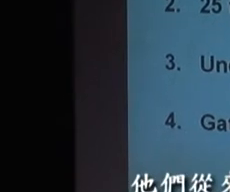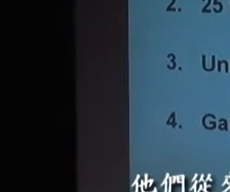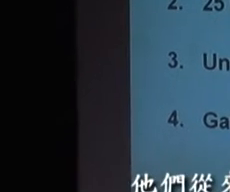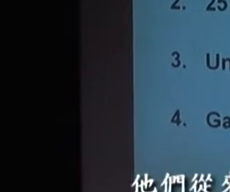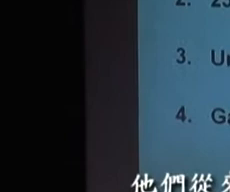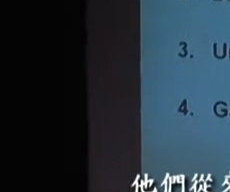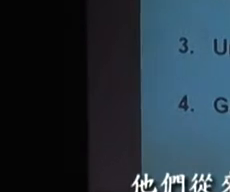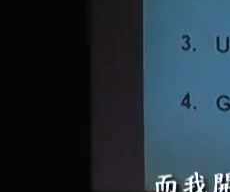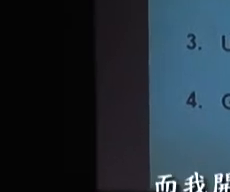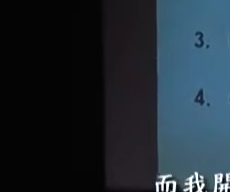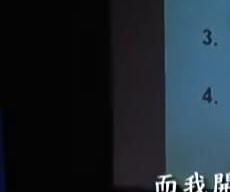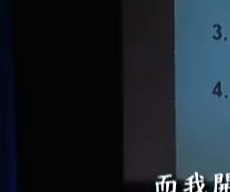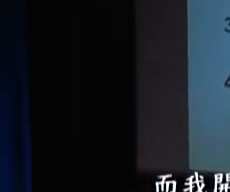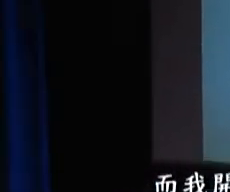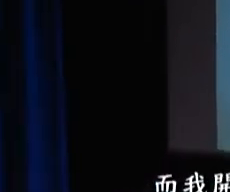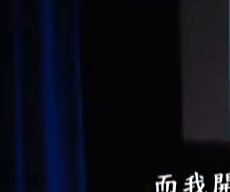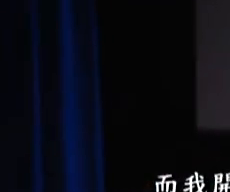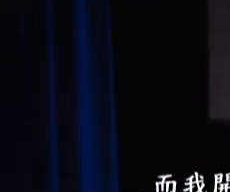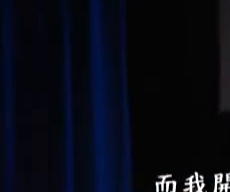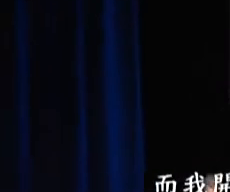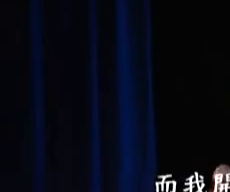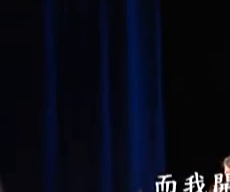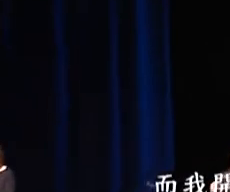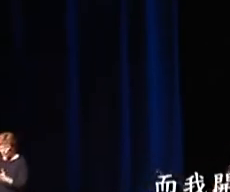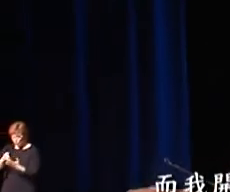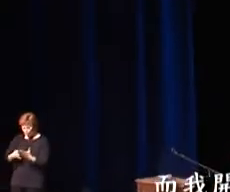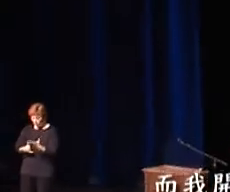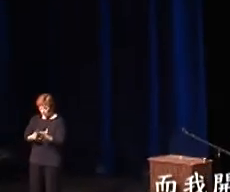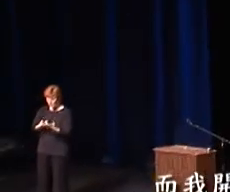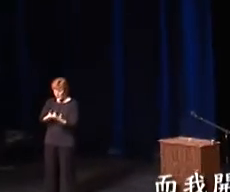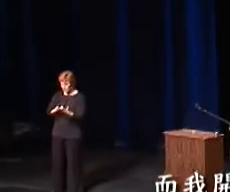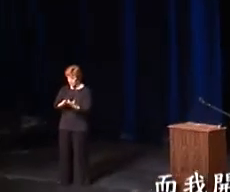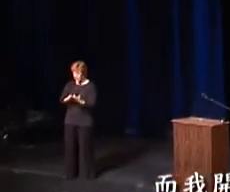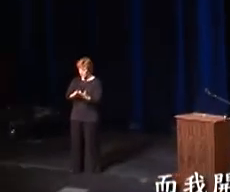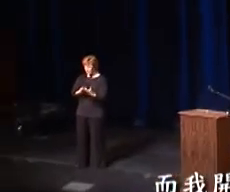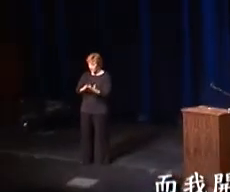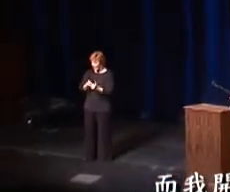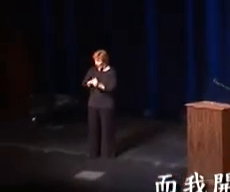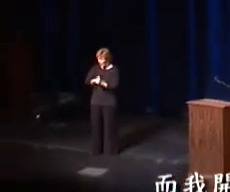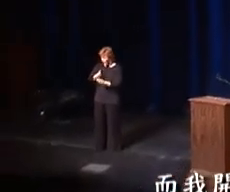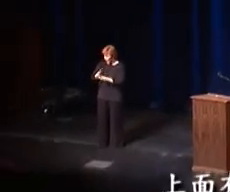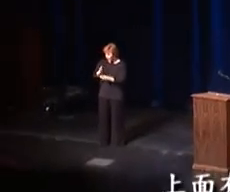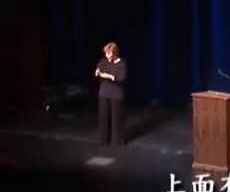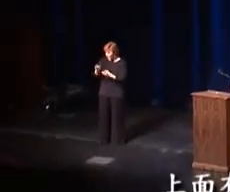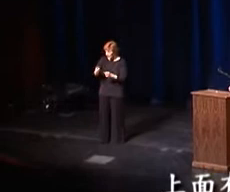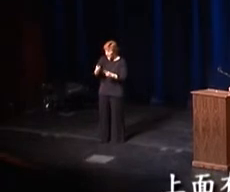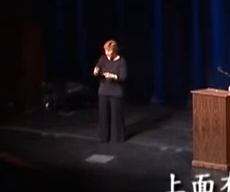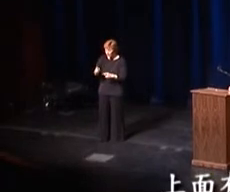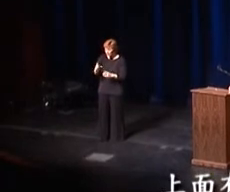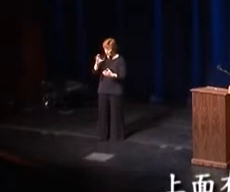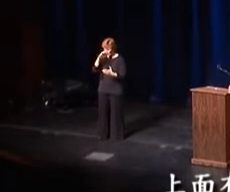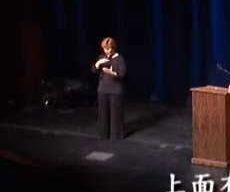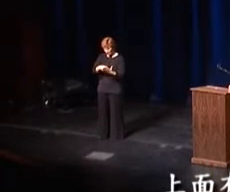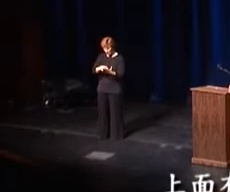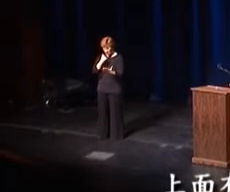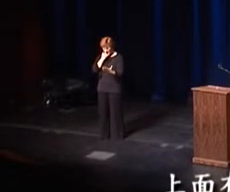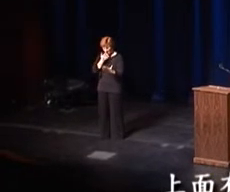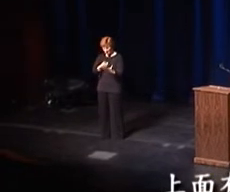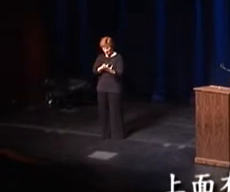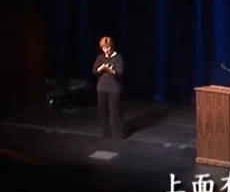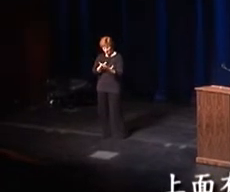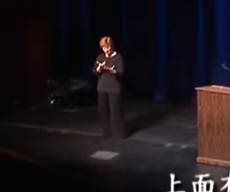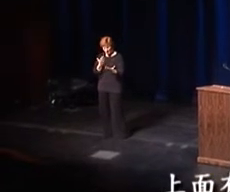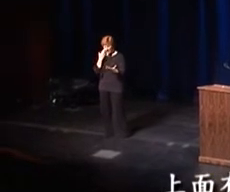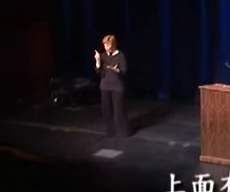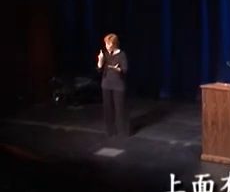drawn anything by hand. And I started getting drawings, and I got this from every major company that I worked with, with strange mistakes on them. Like, they